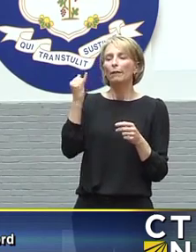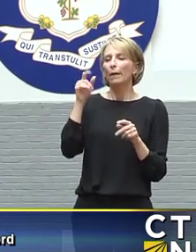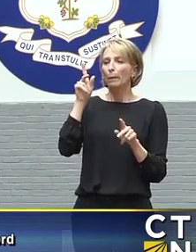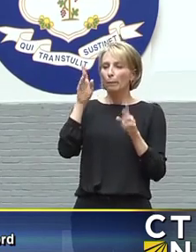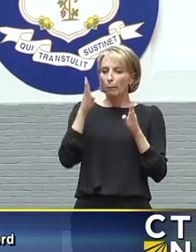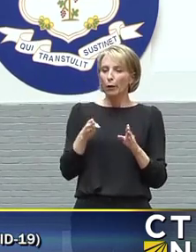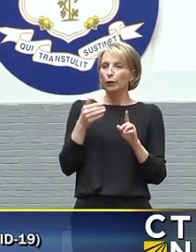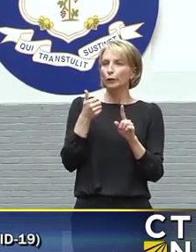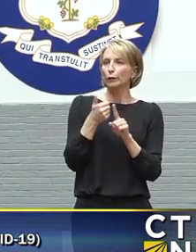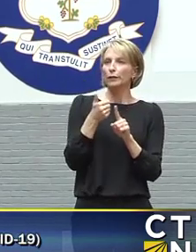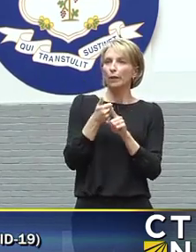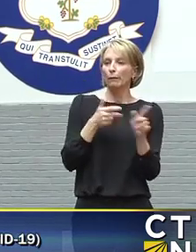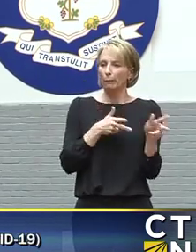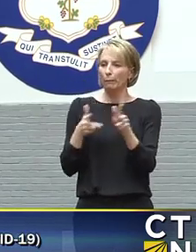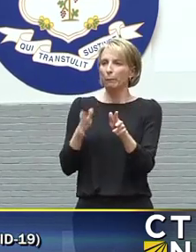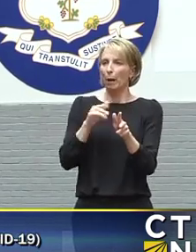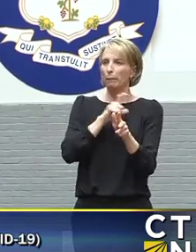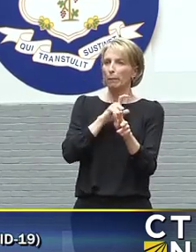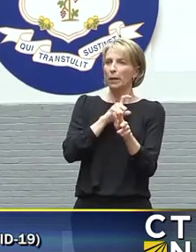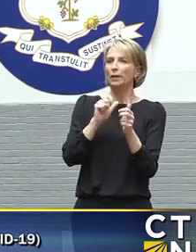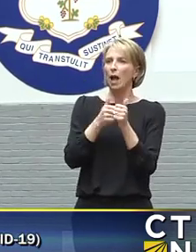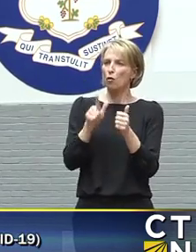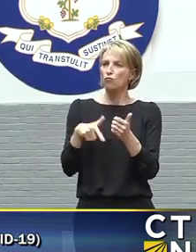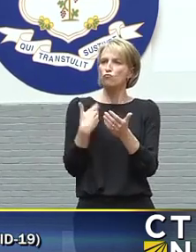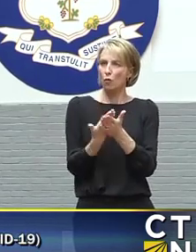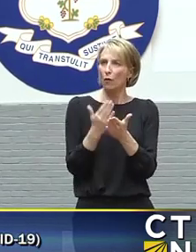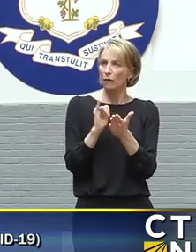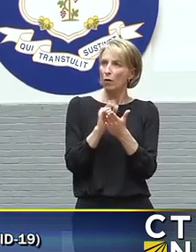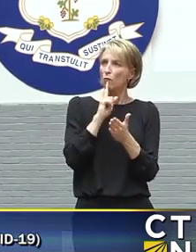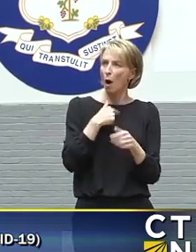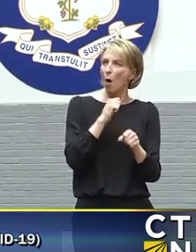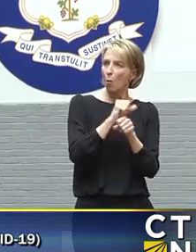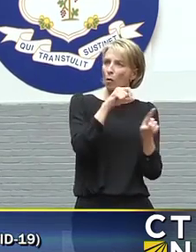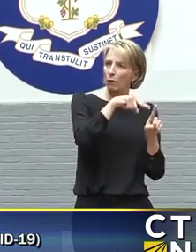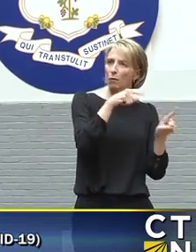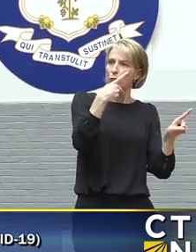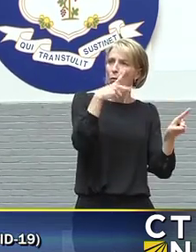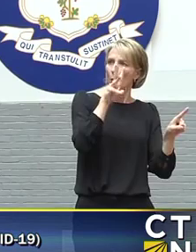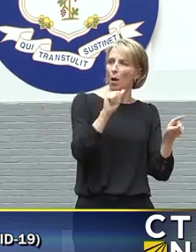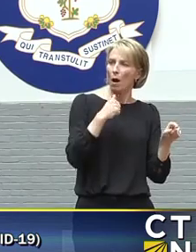they prove if they get pulled over by a police officer that they are allowed to be out?